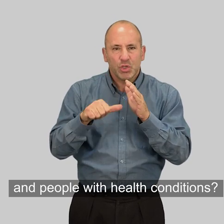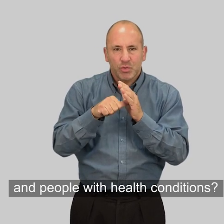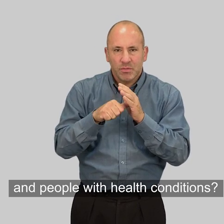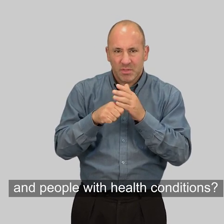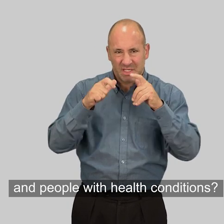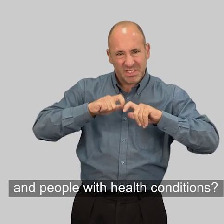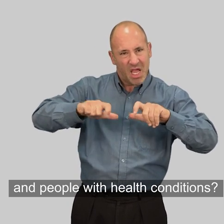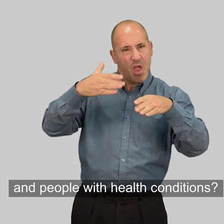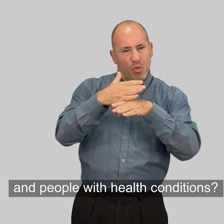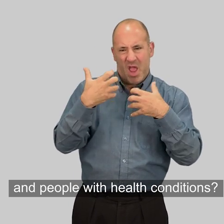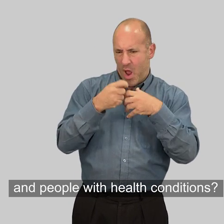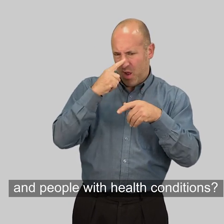conditions?